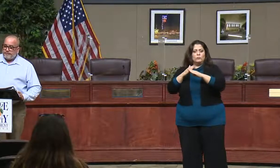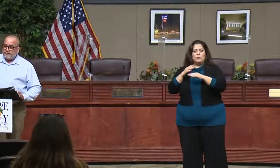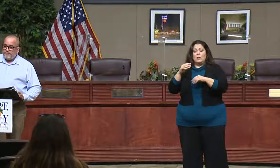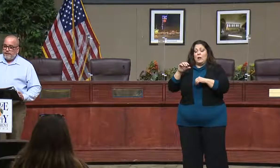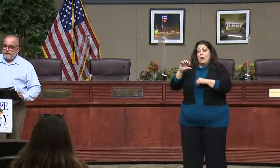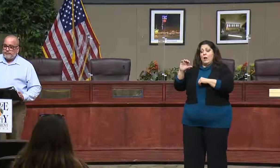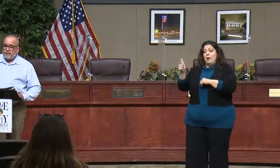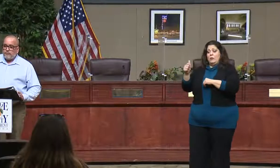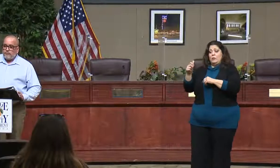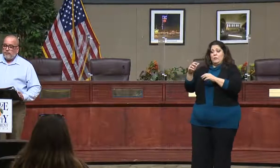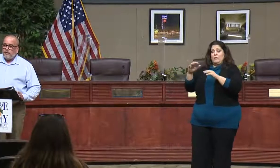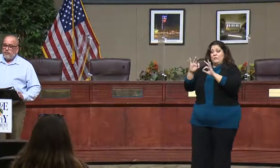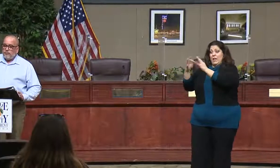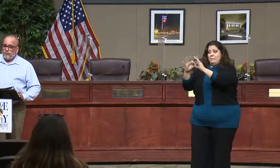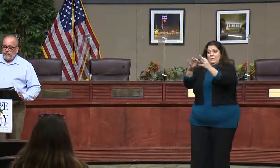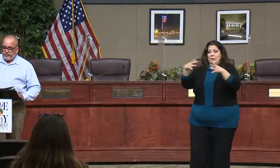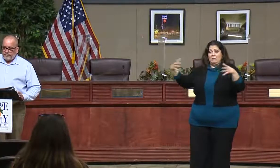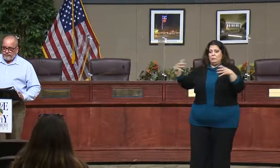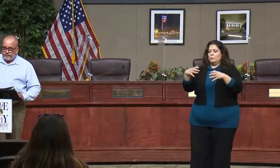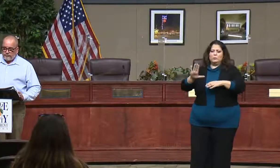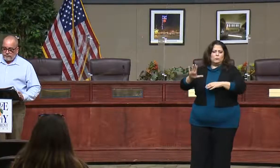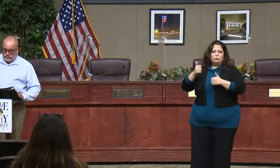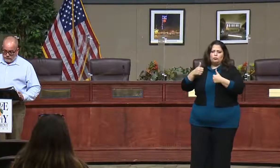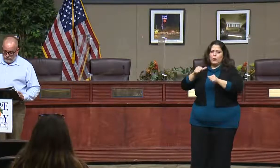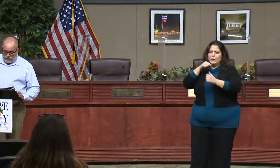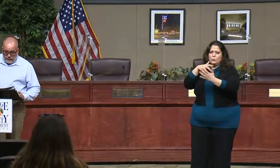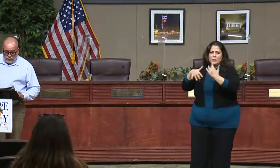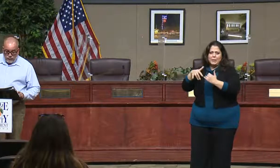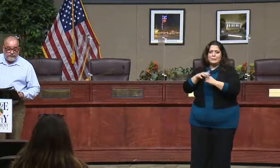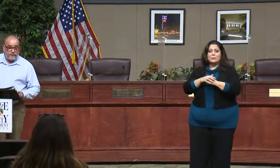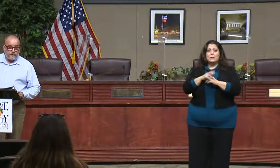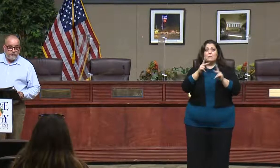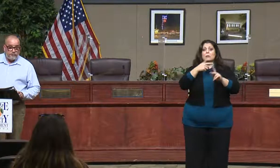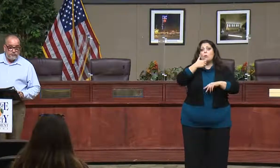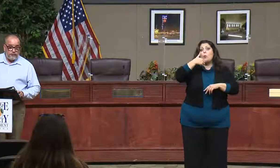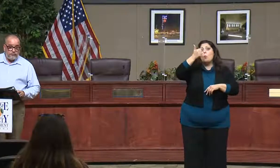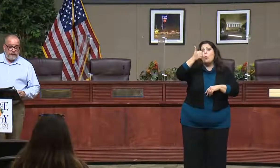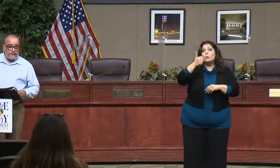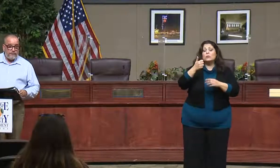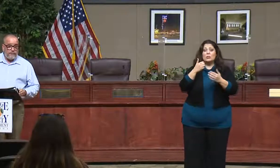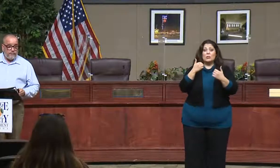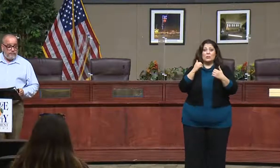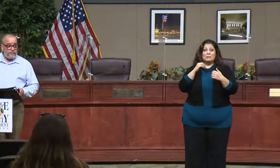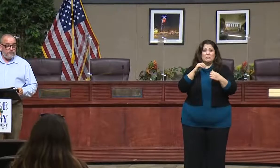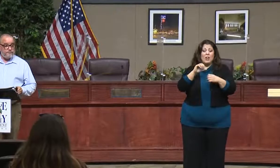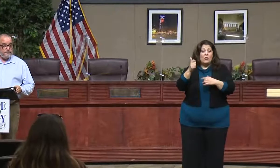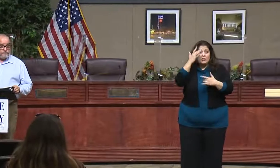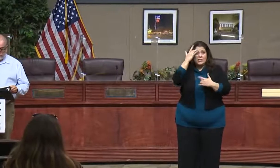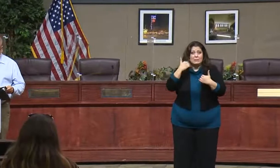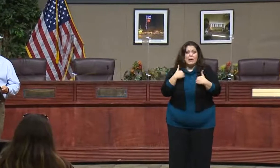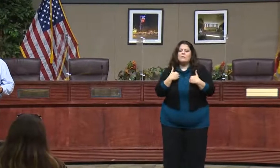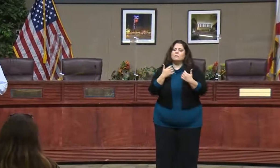are 65 years and older with pre-existing conditions. With that, we'll answer any questions that you may have. Thank you.